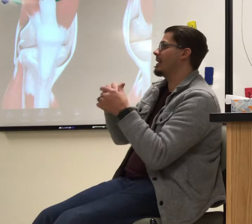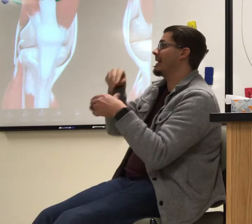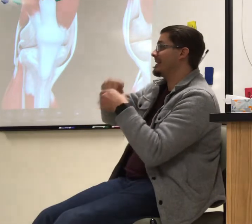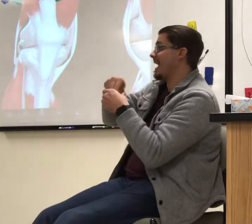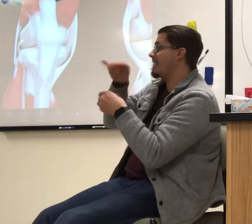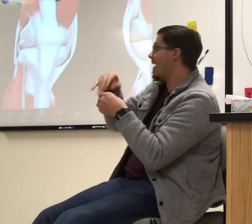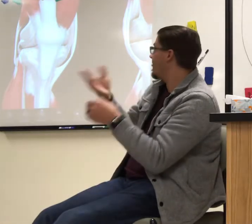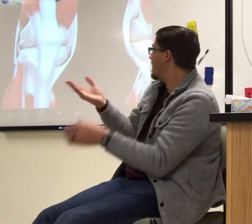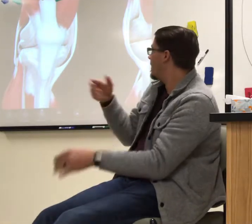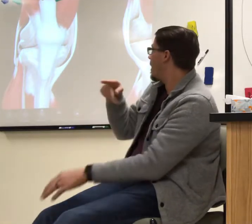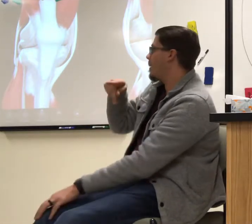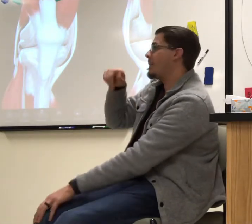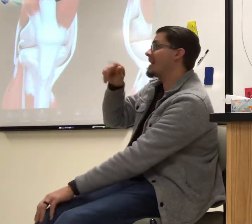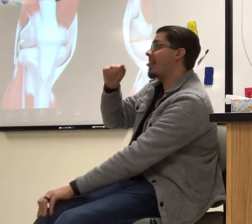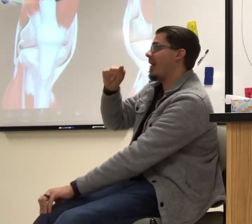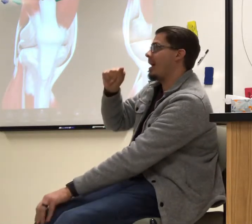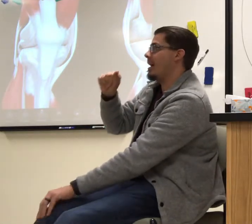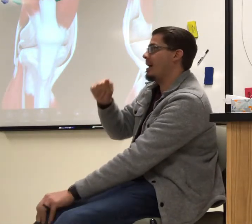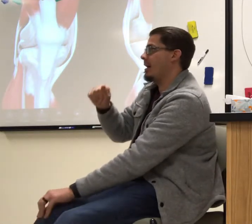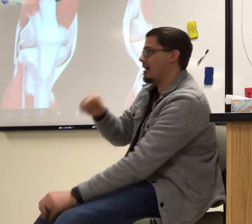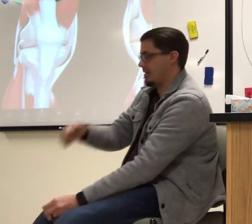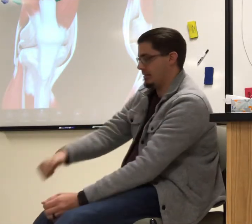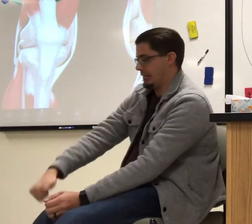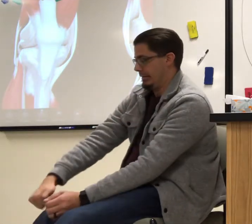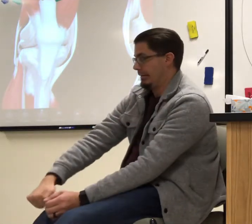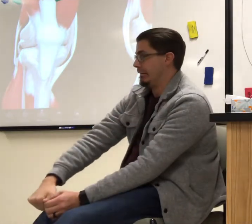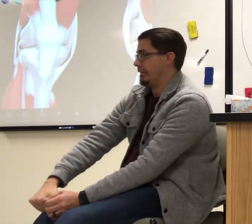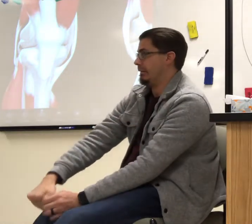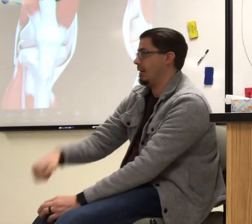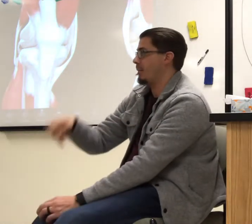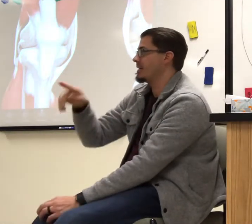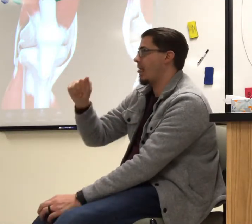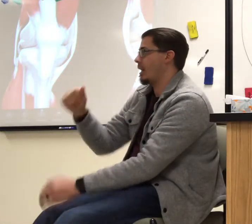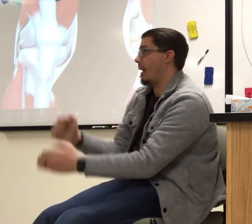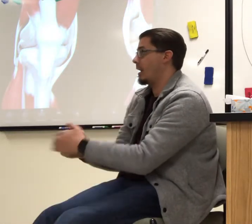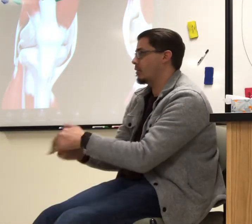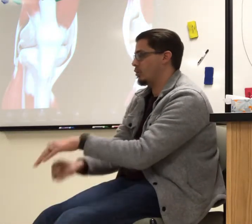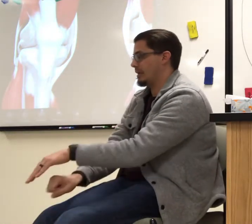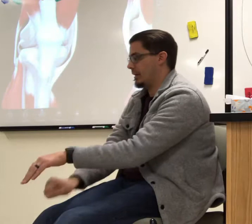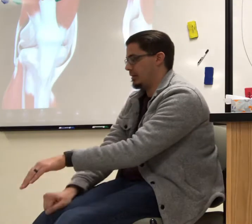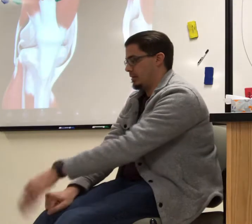patella. Okay? So it goes like